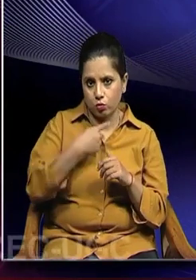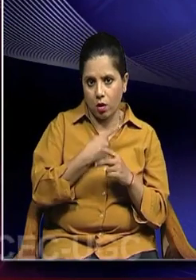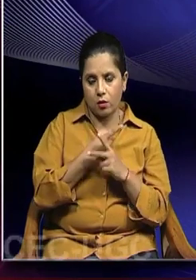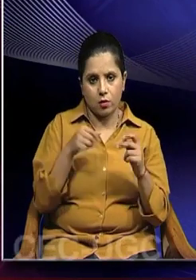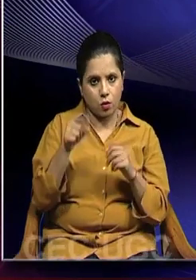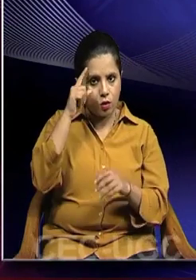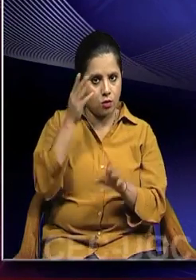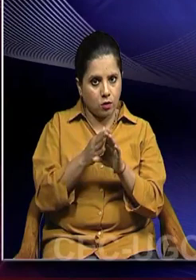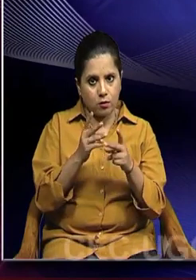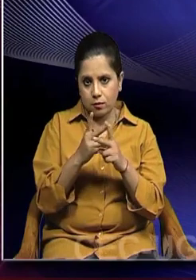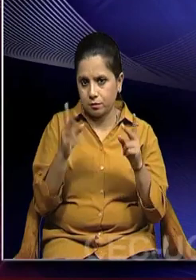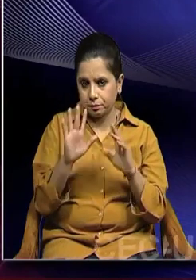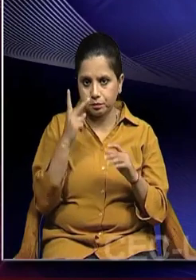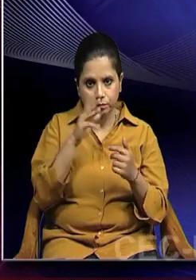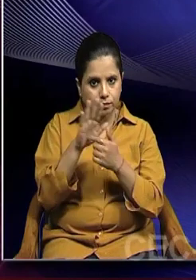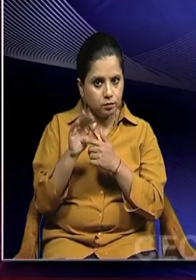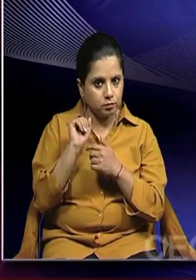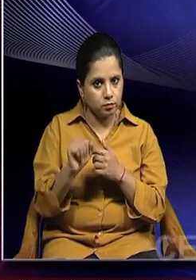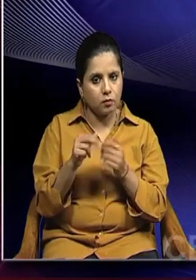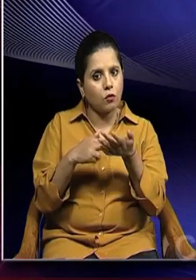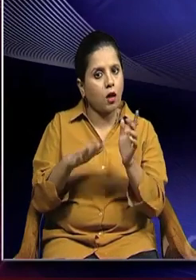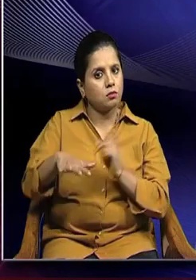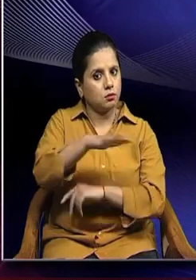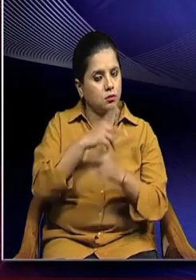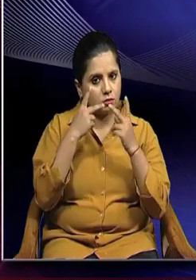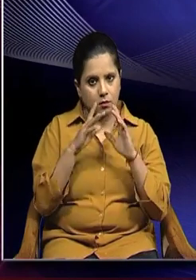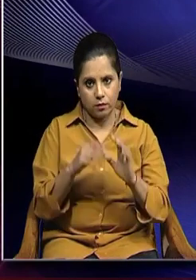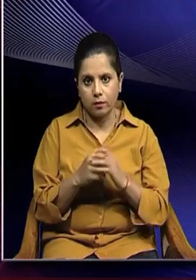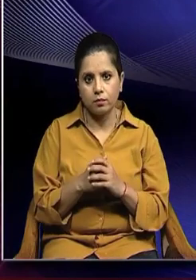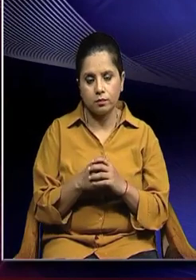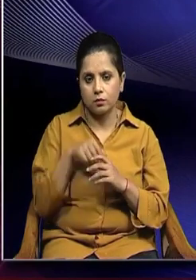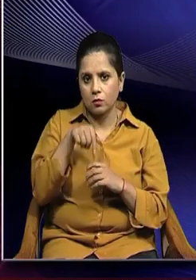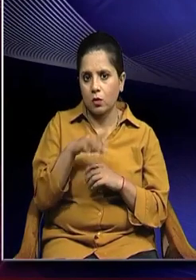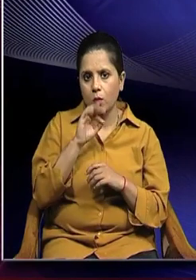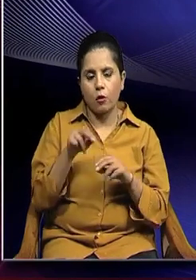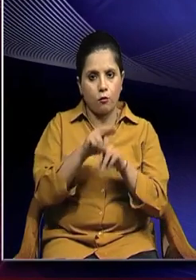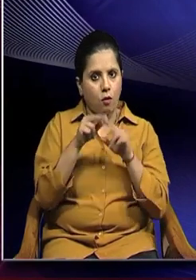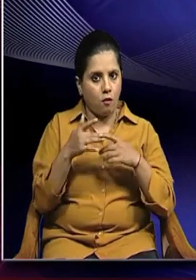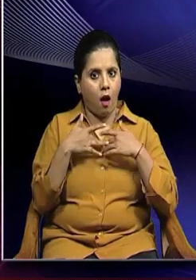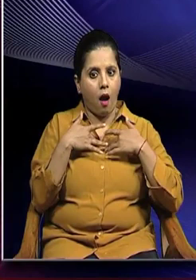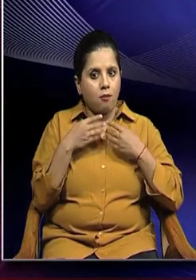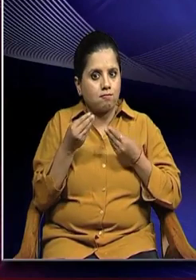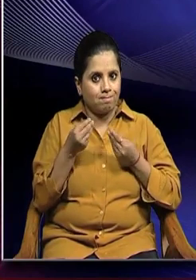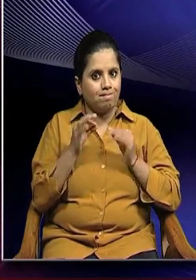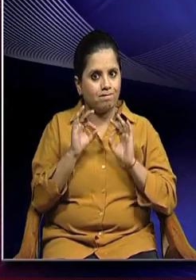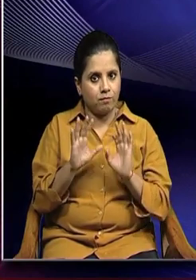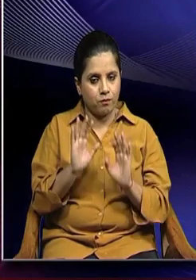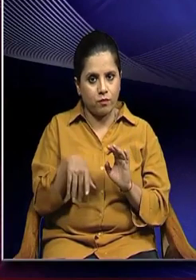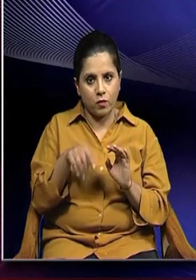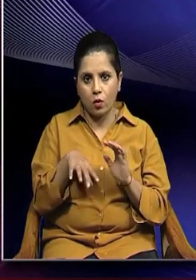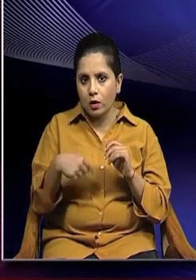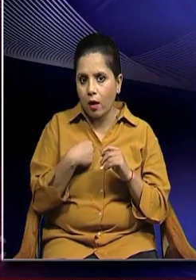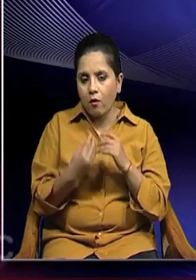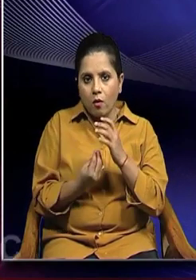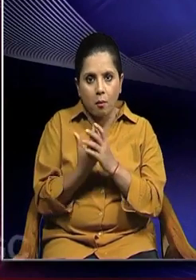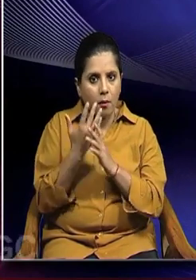in symbiotic view of nature, which is very much fulfilling. Self evolution of an